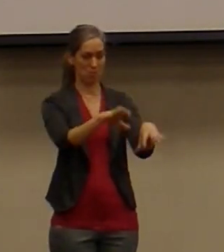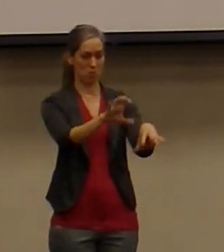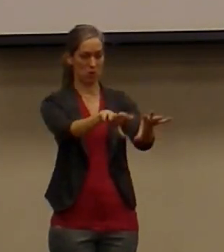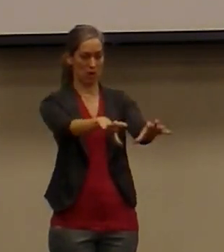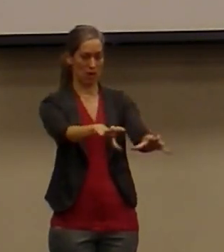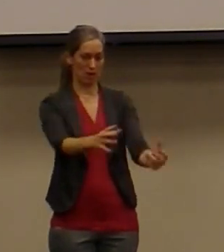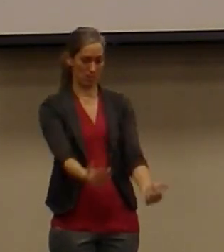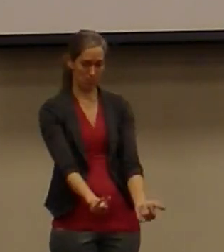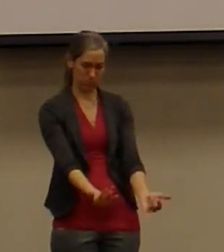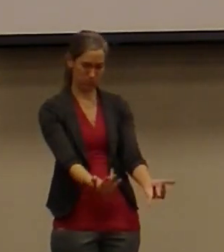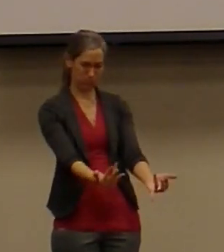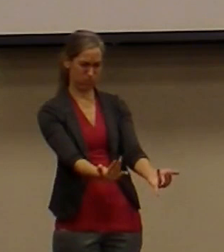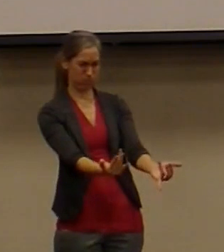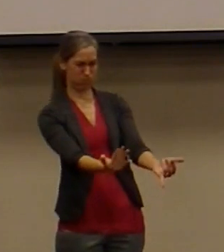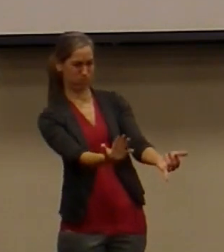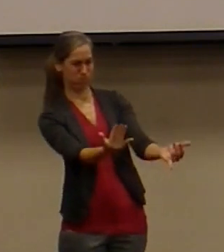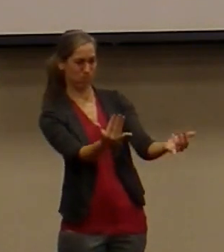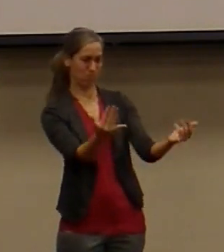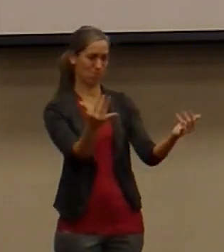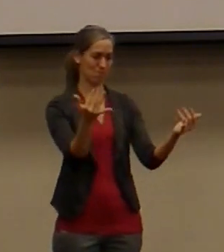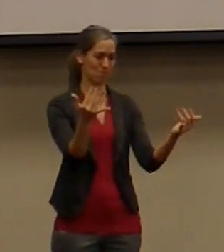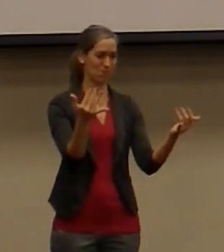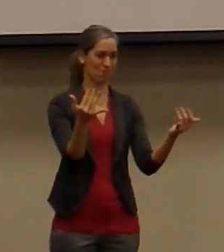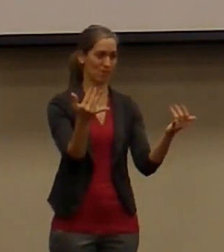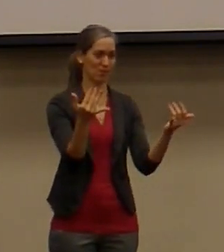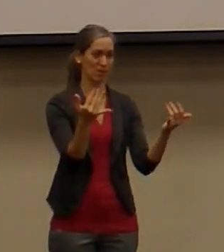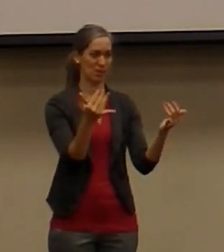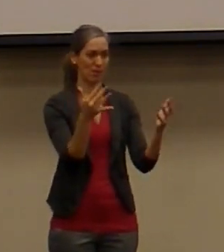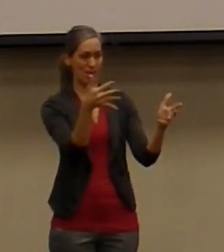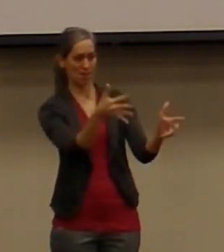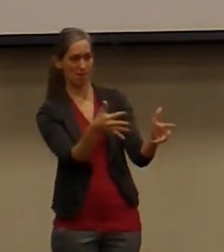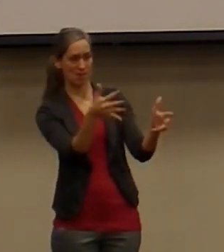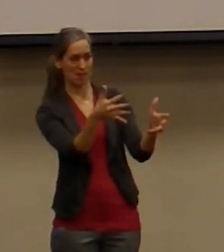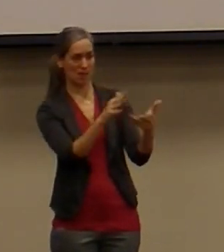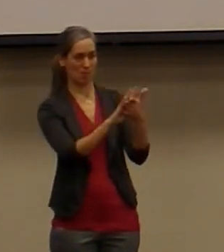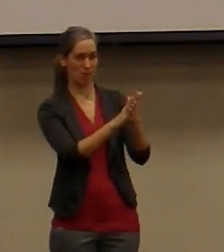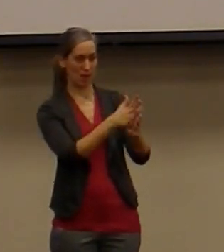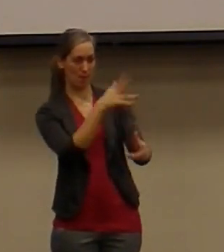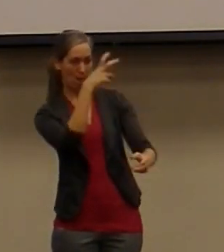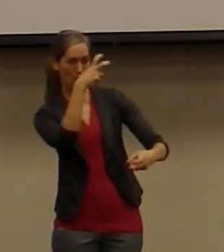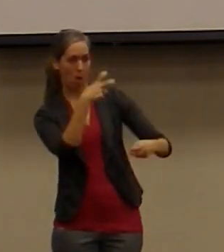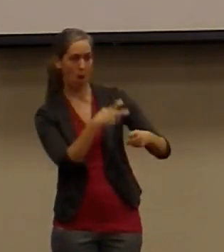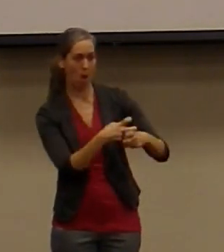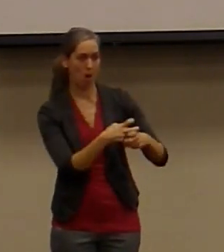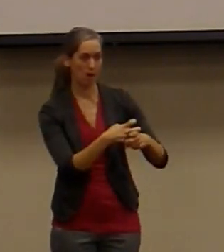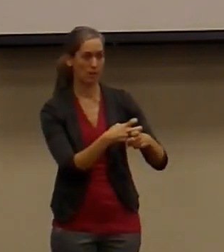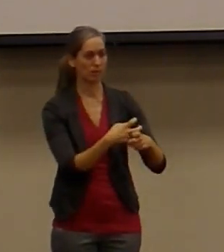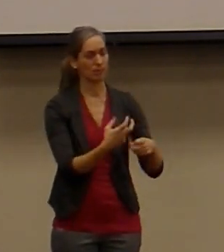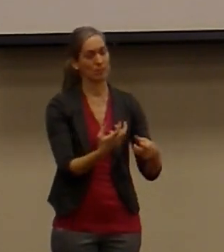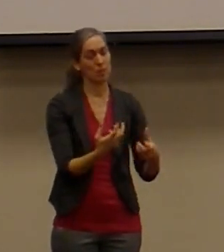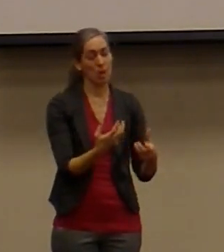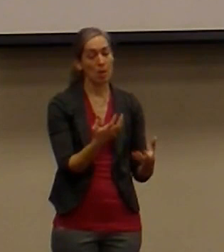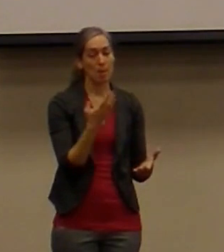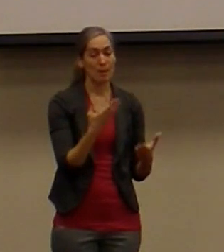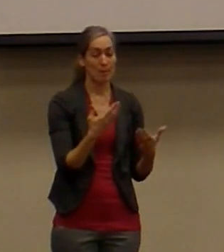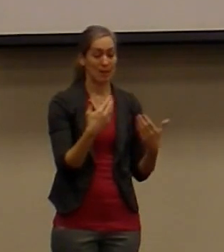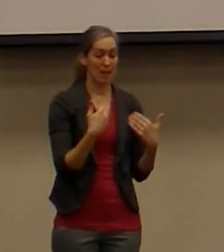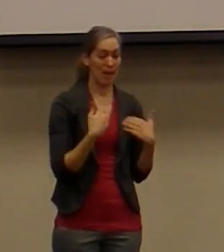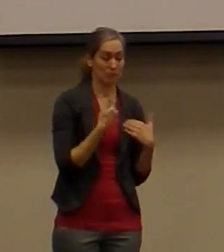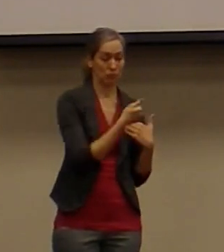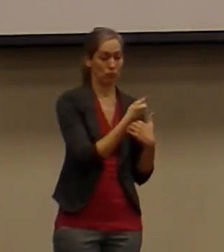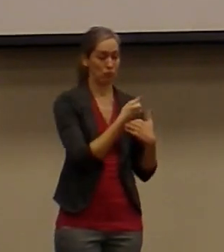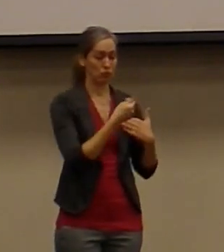great fire kindled that would, during a period of time, they would then harden, and then it would be made that way. So probably several of